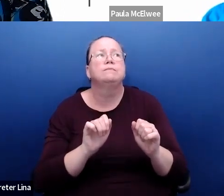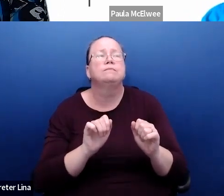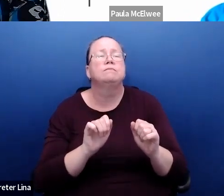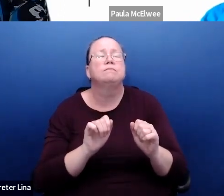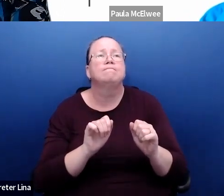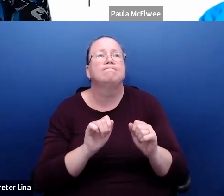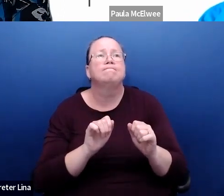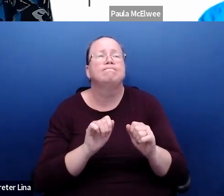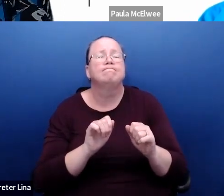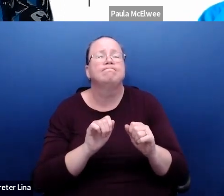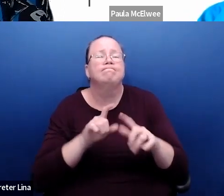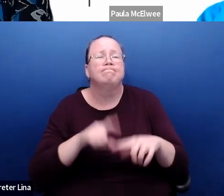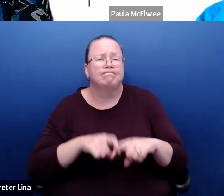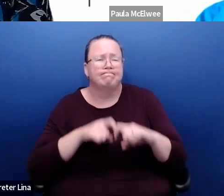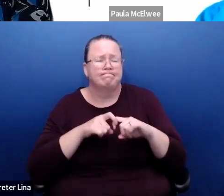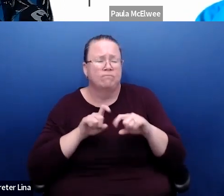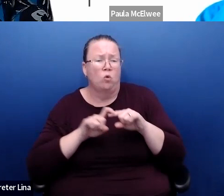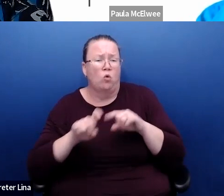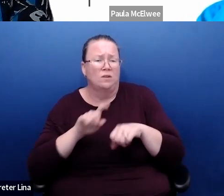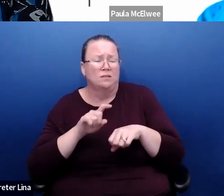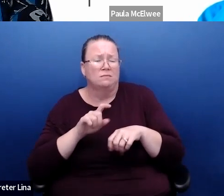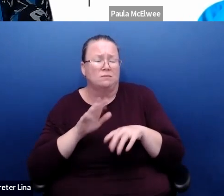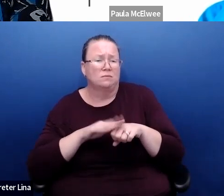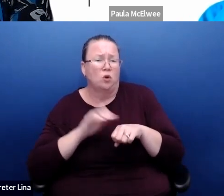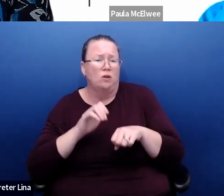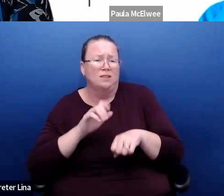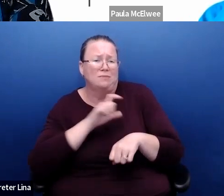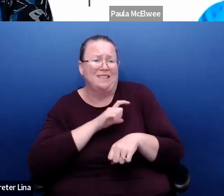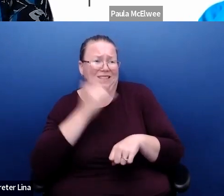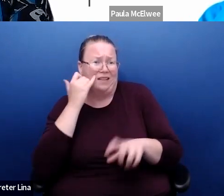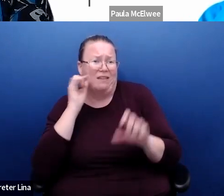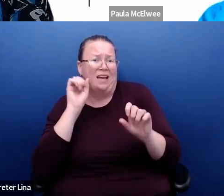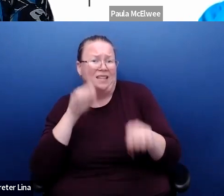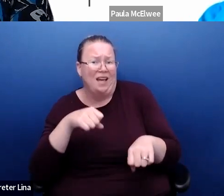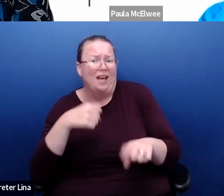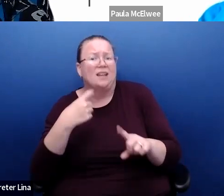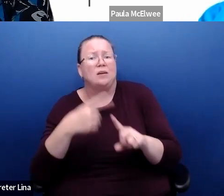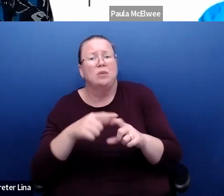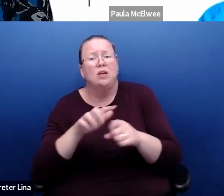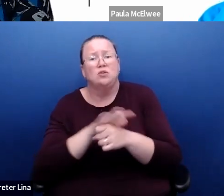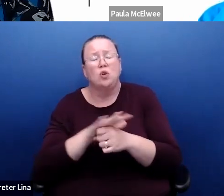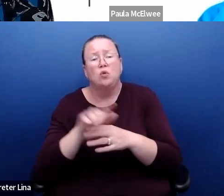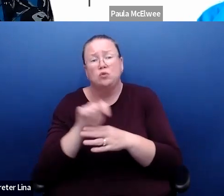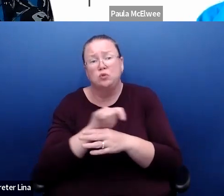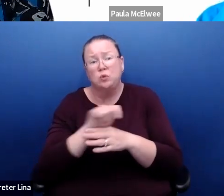withhold calling police if at all possible. We also locally train our police